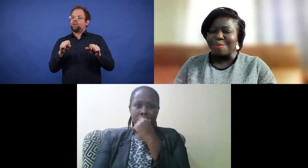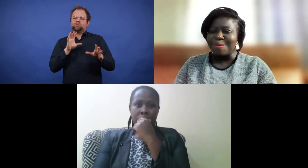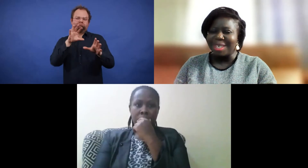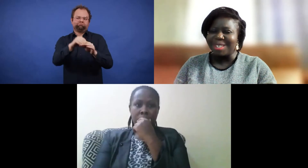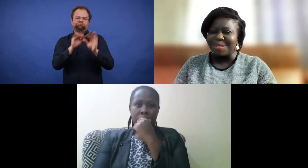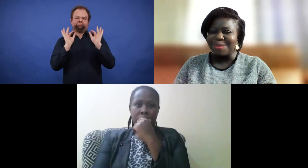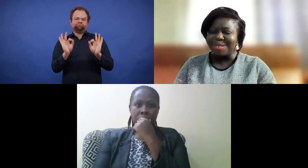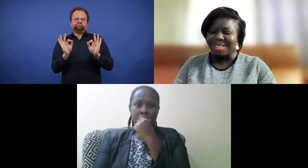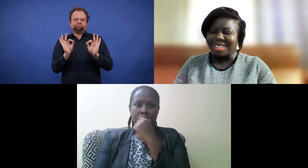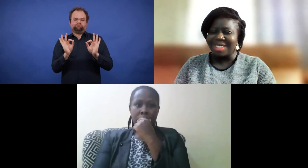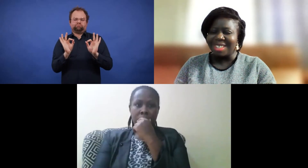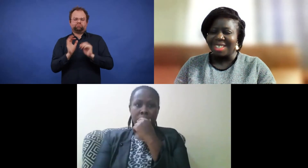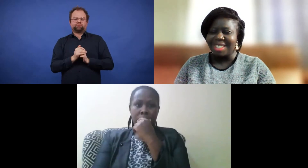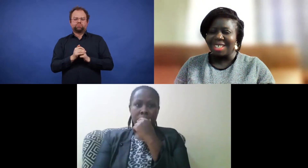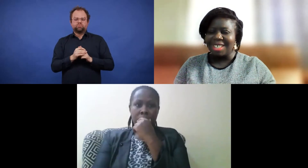now. Thank you.